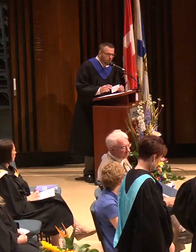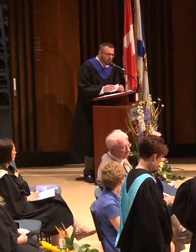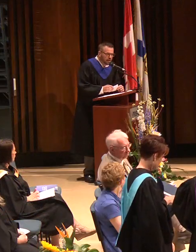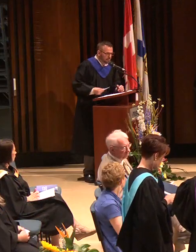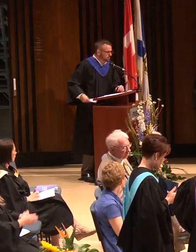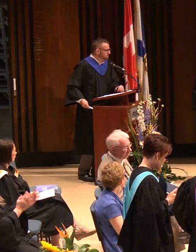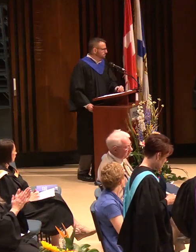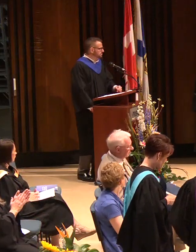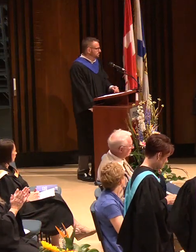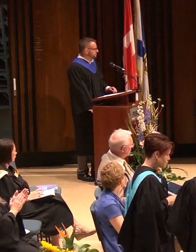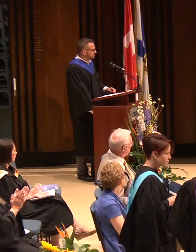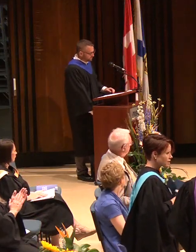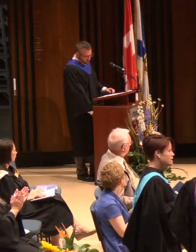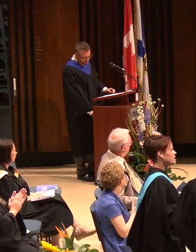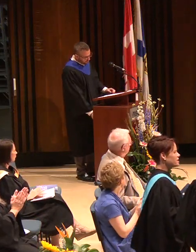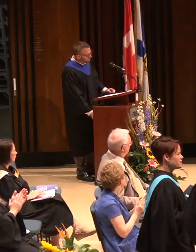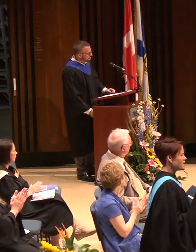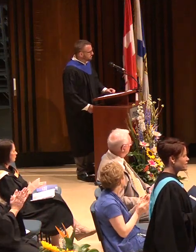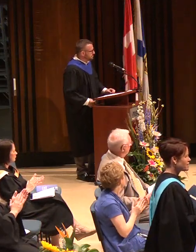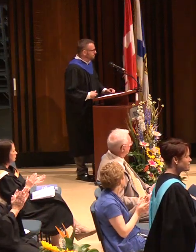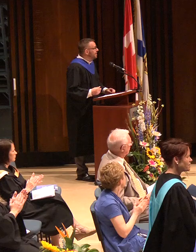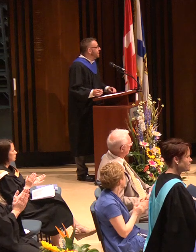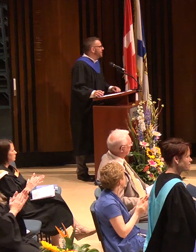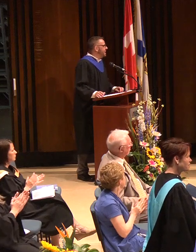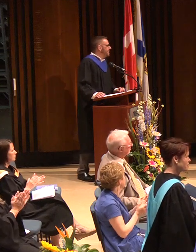Natalie Roy.